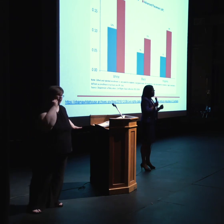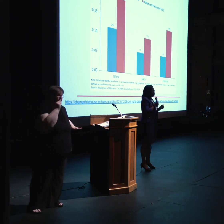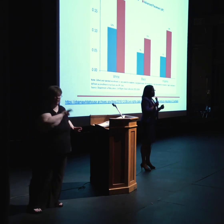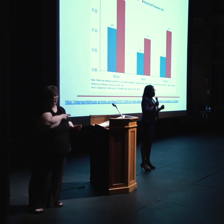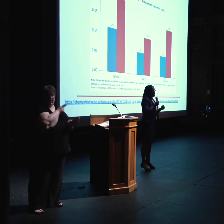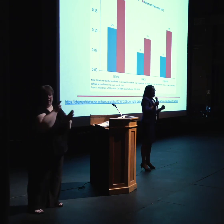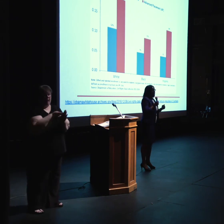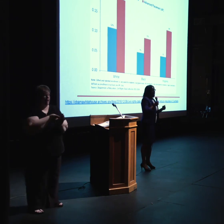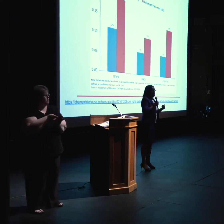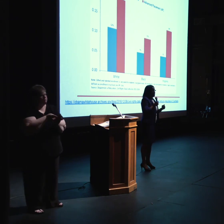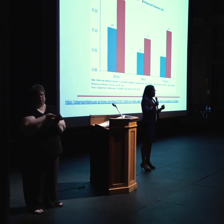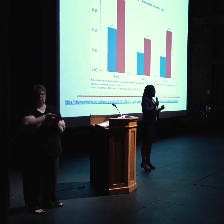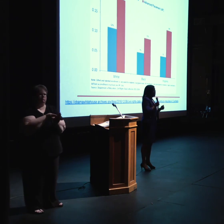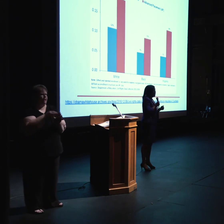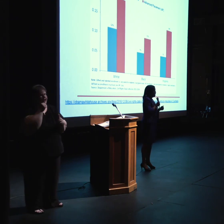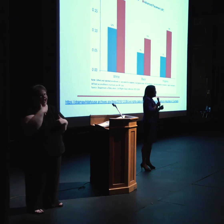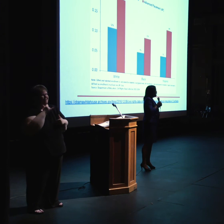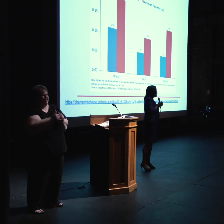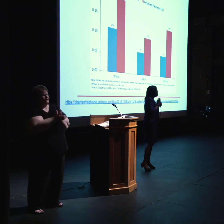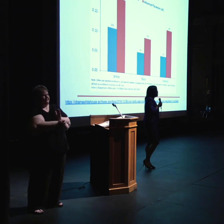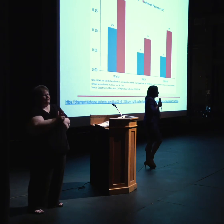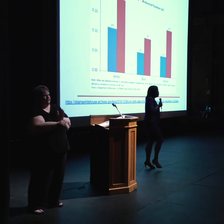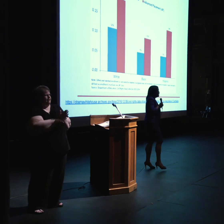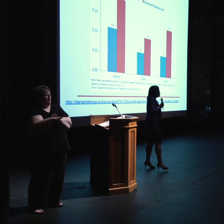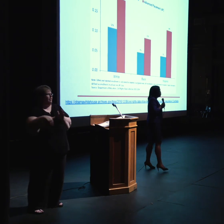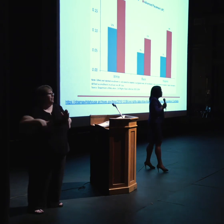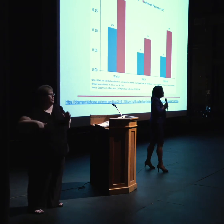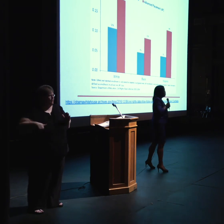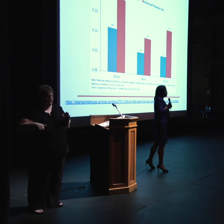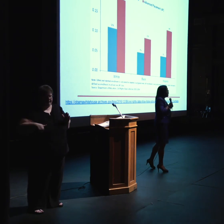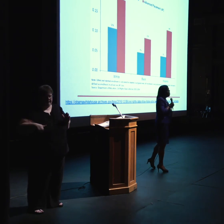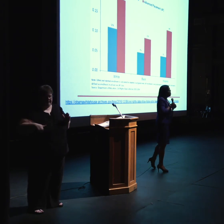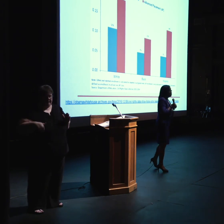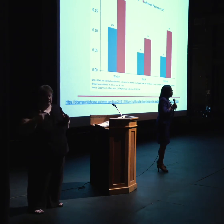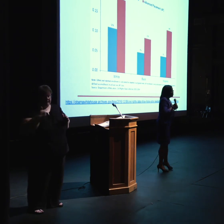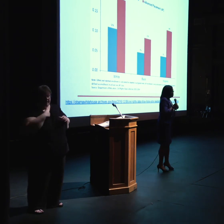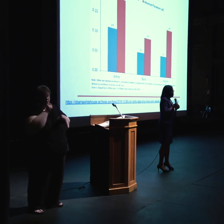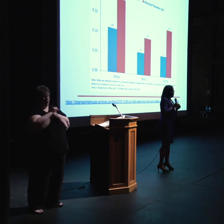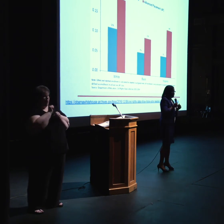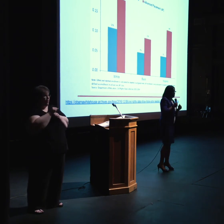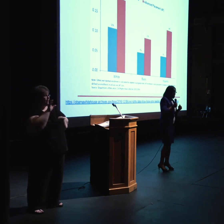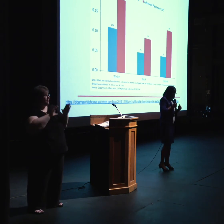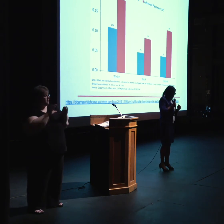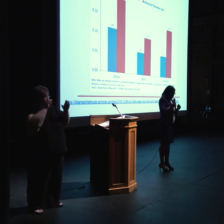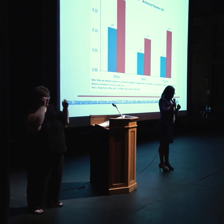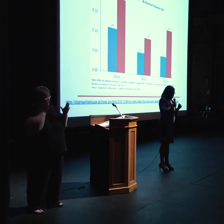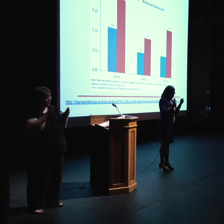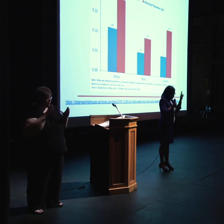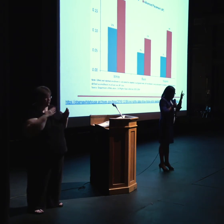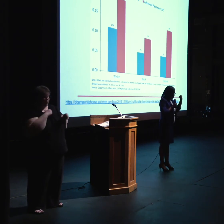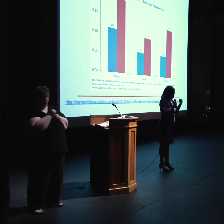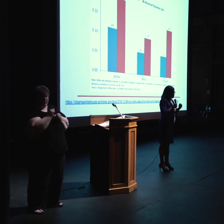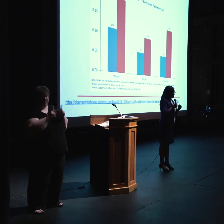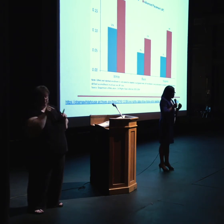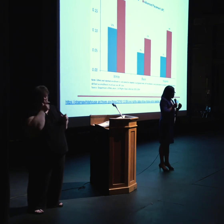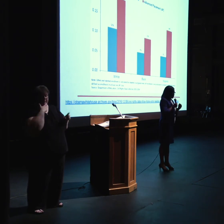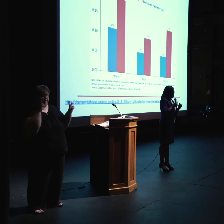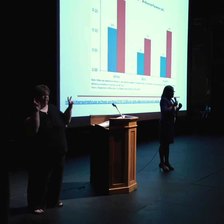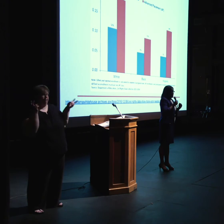experience, they may not have that skill set. And I was an AP chemistry teacher, and I worked with folks who said, and I